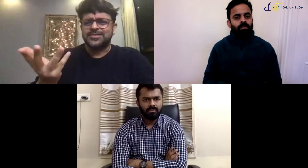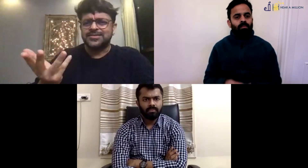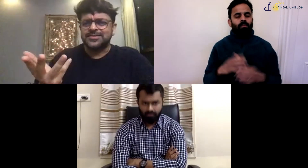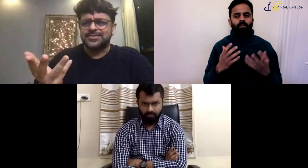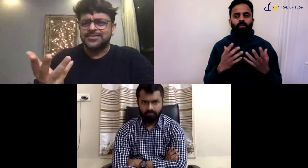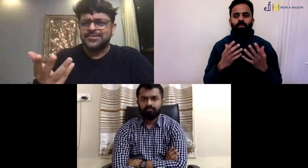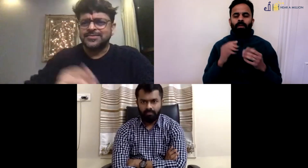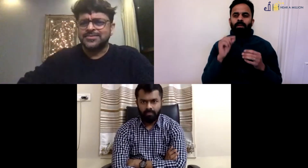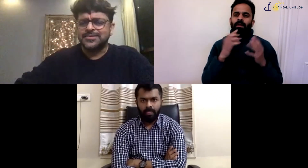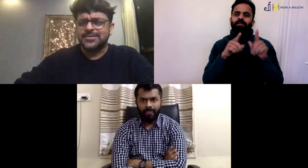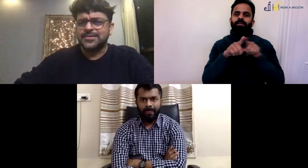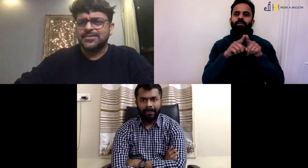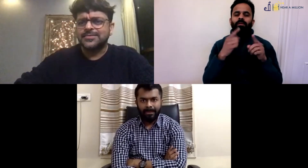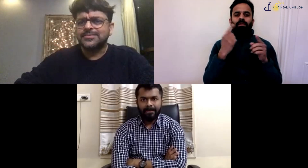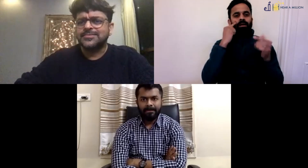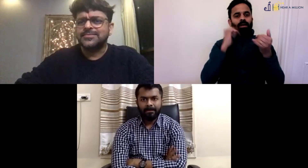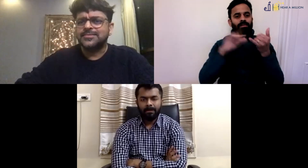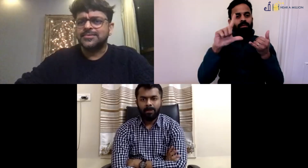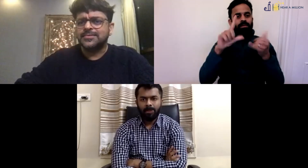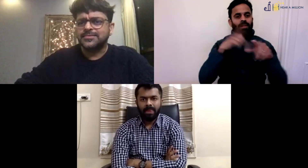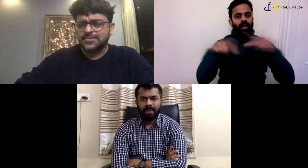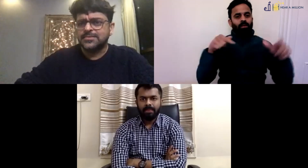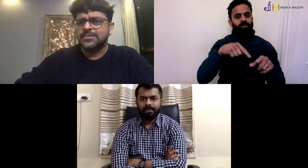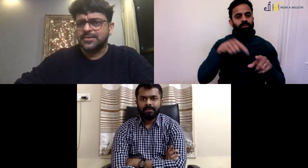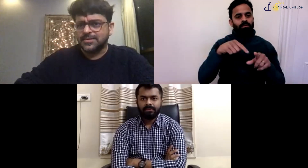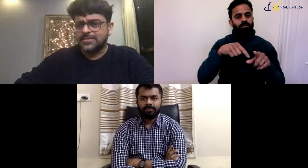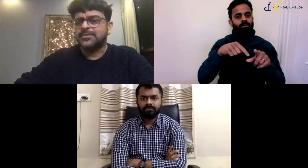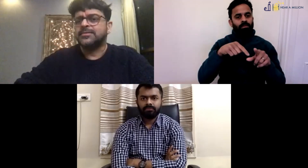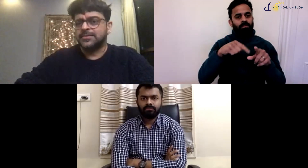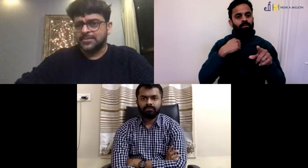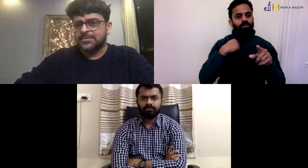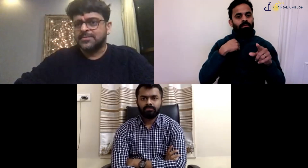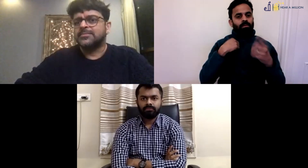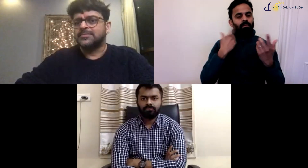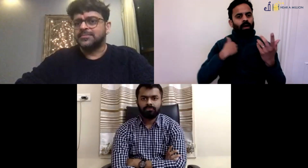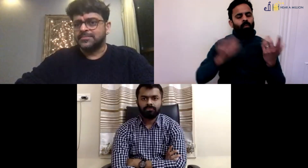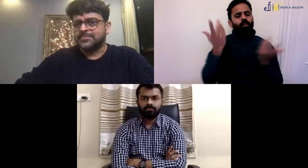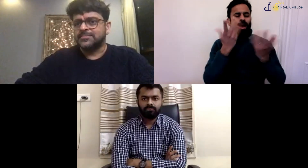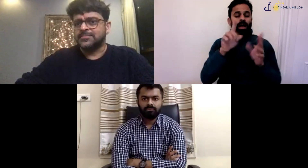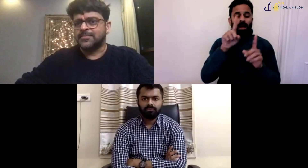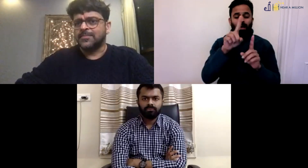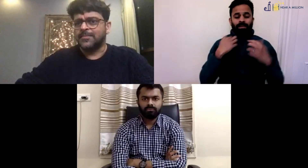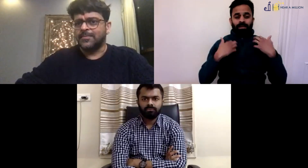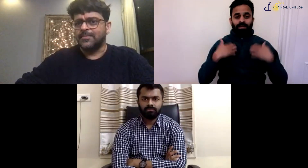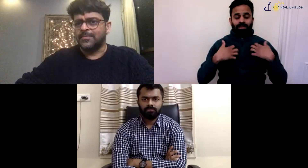little bit what you're talking about? What is that? Can you give an example? Like ISL as a language?